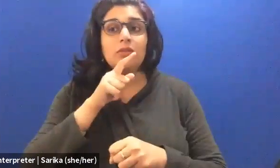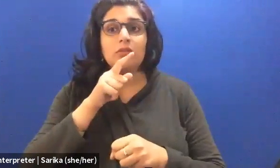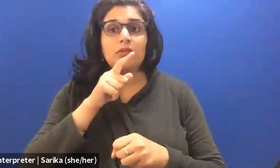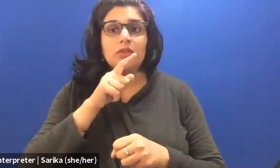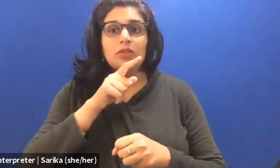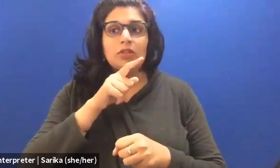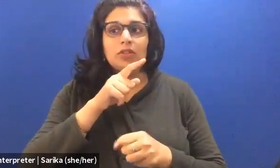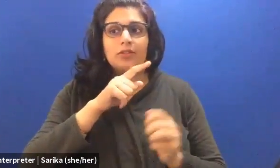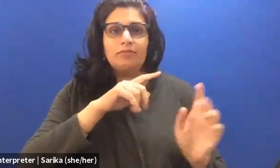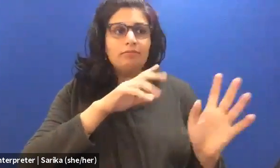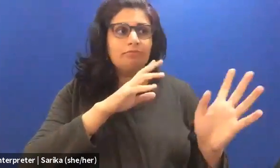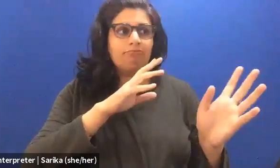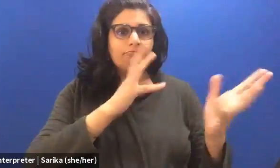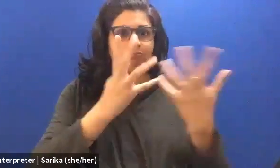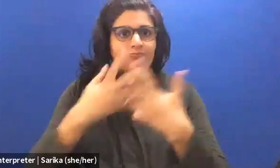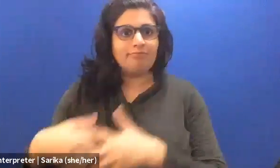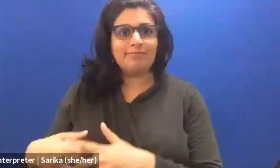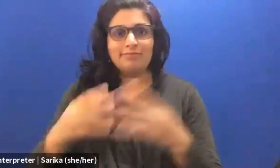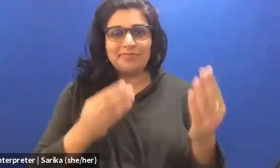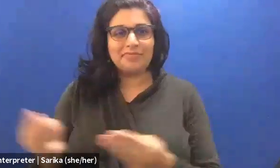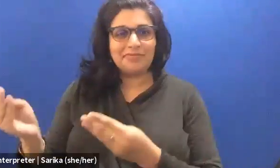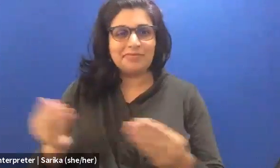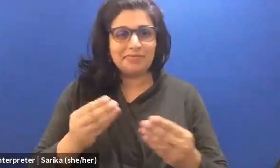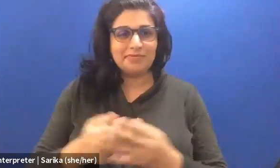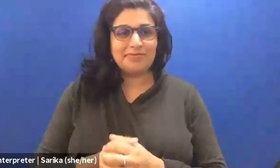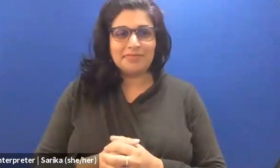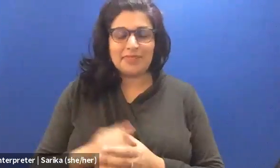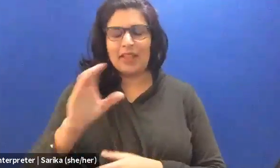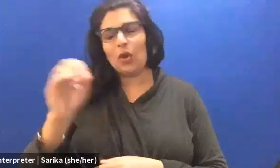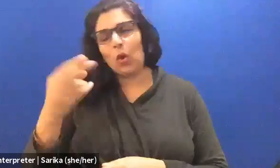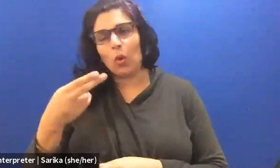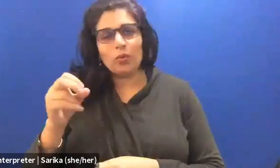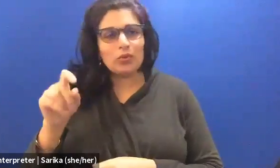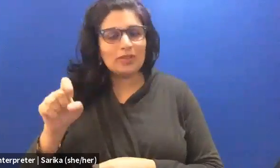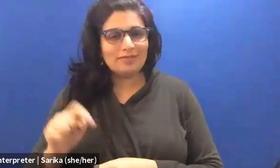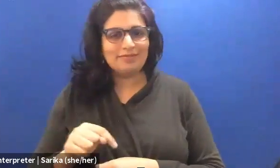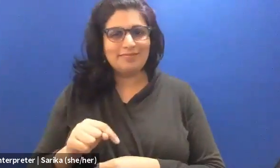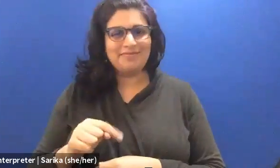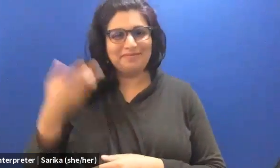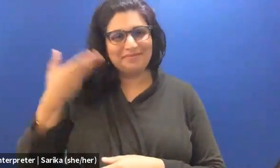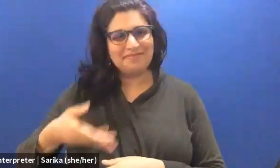said to our facilitators and our co-hosts. So that's me. Thank you.